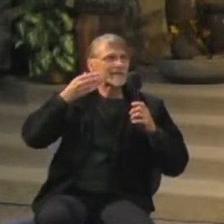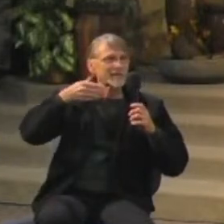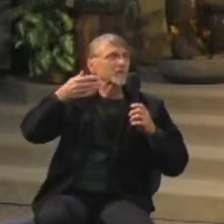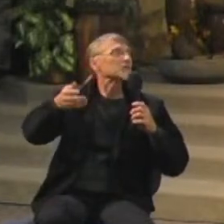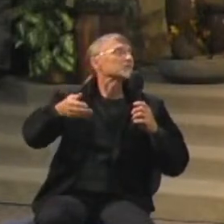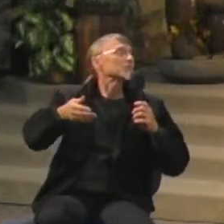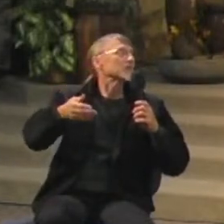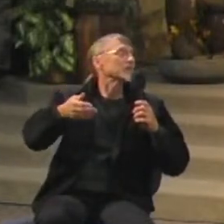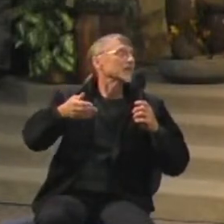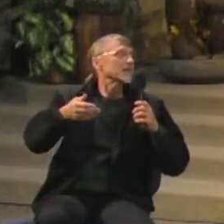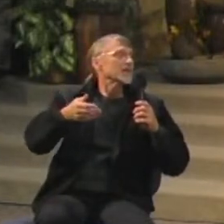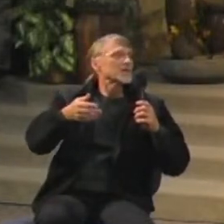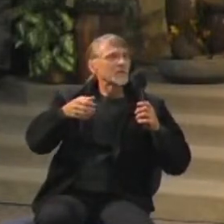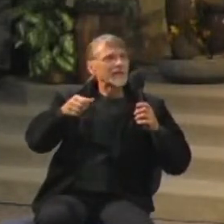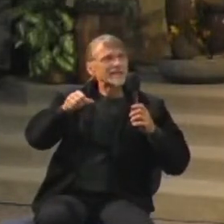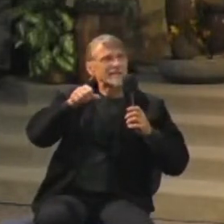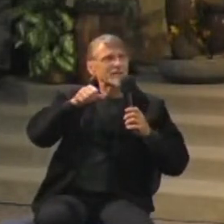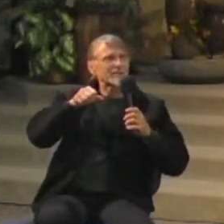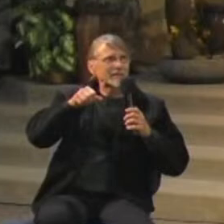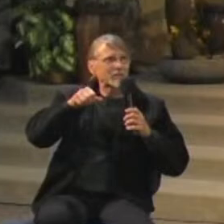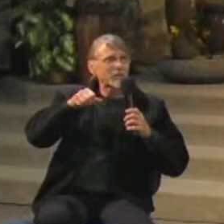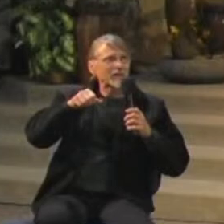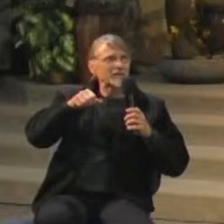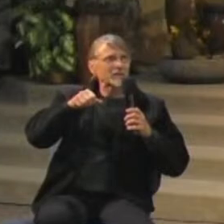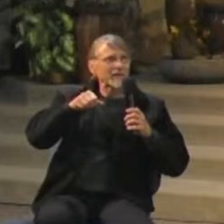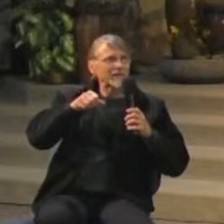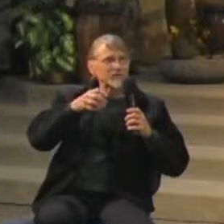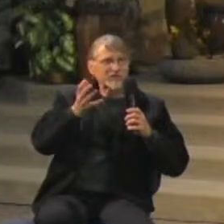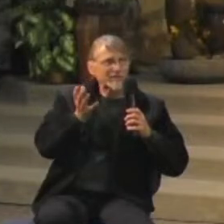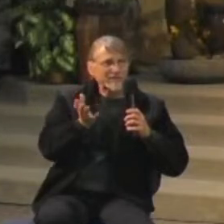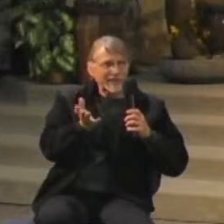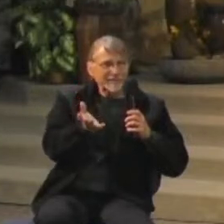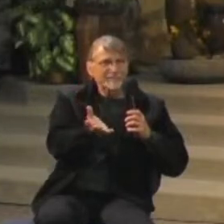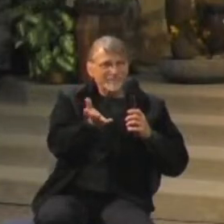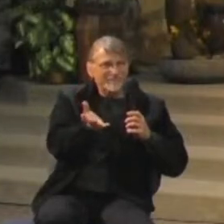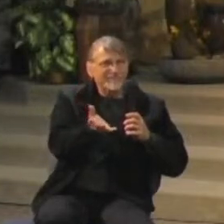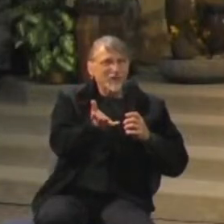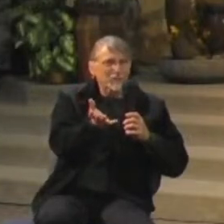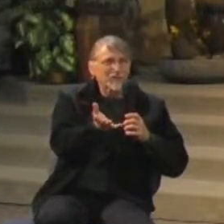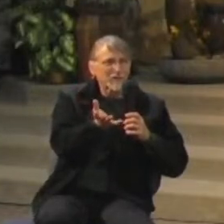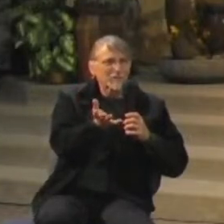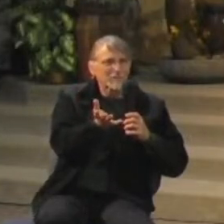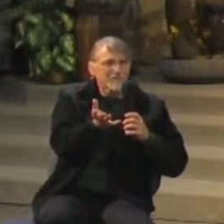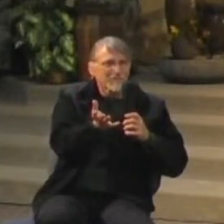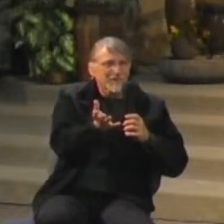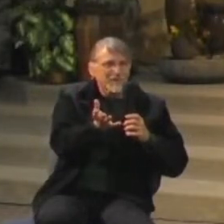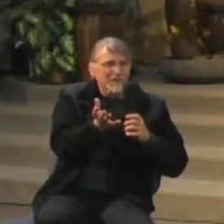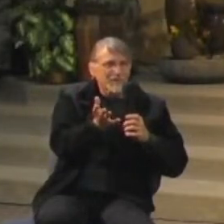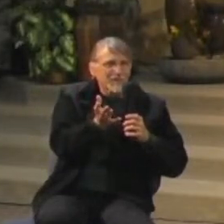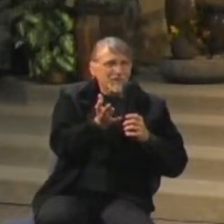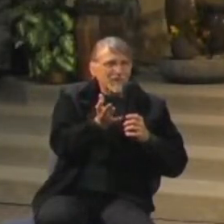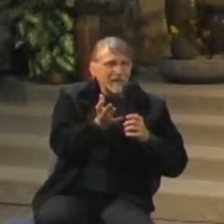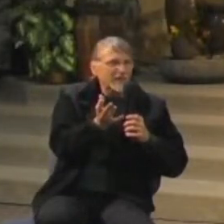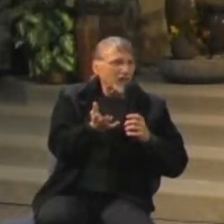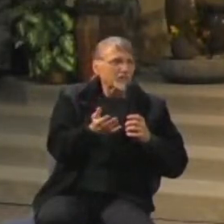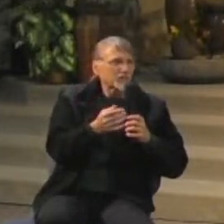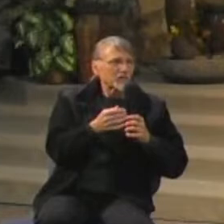run smoothly. So that's some of what I do, and then just helping them get off to a good